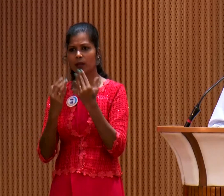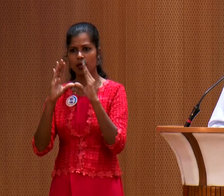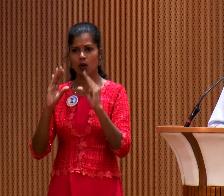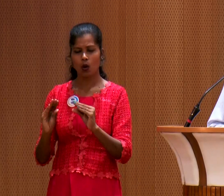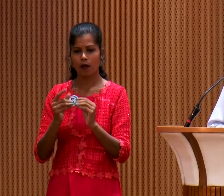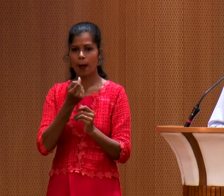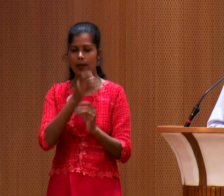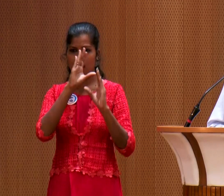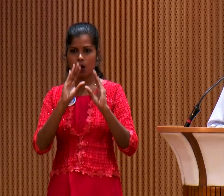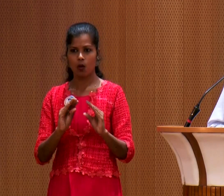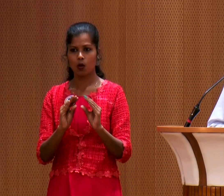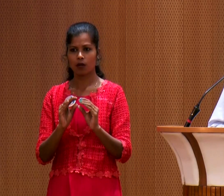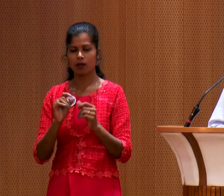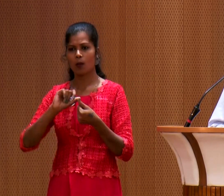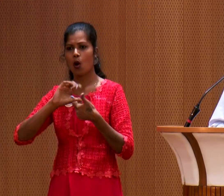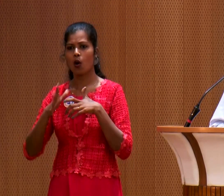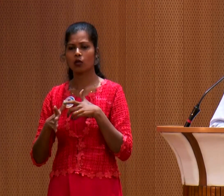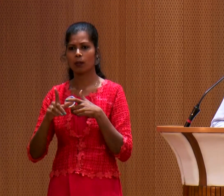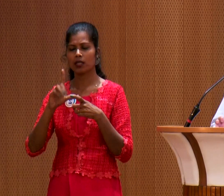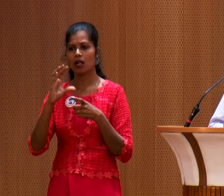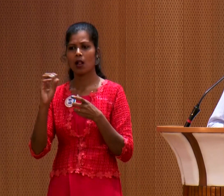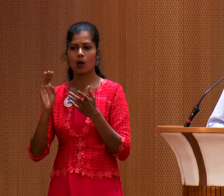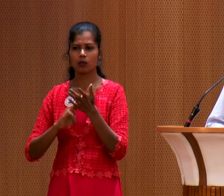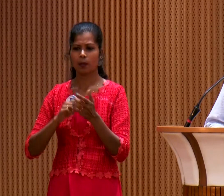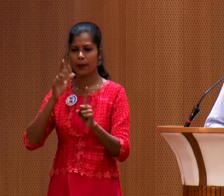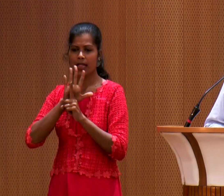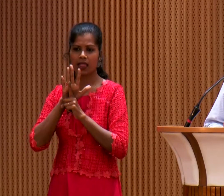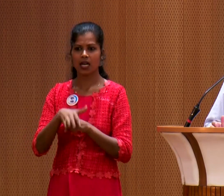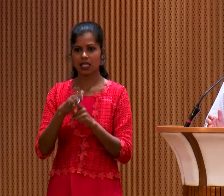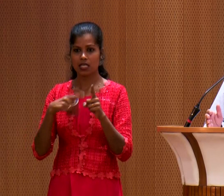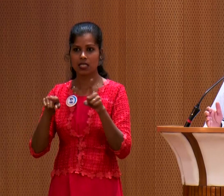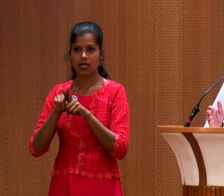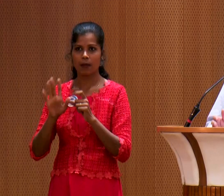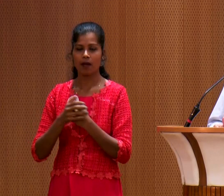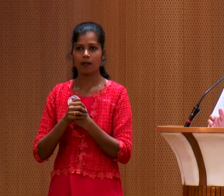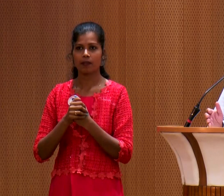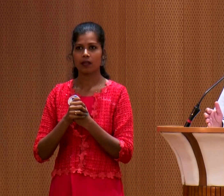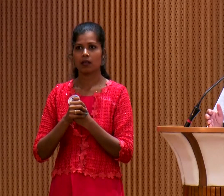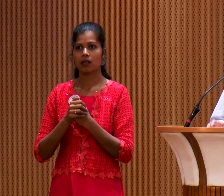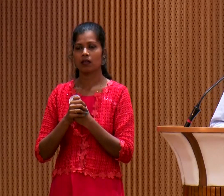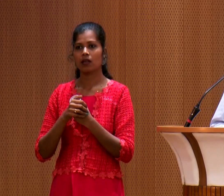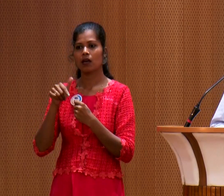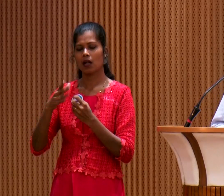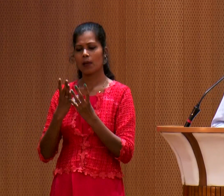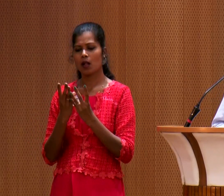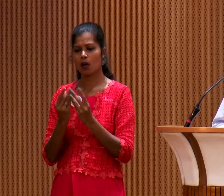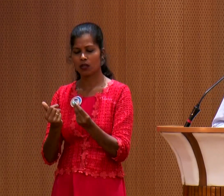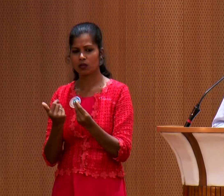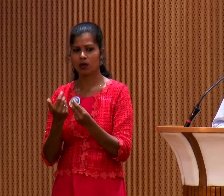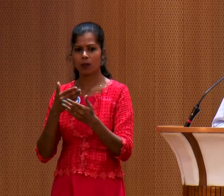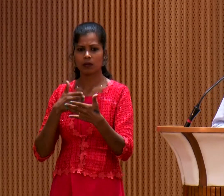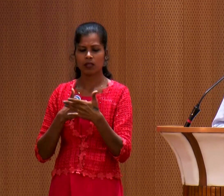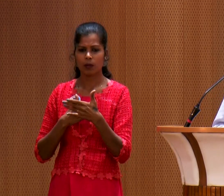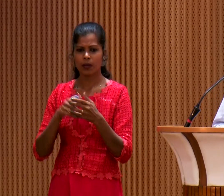low cost and automatic looms, there is a threat that we can lose